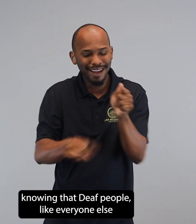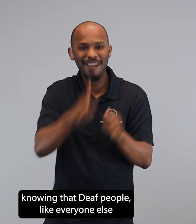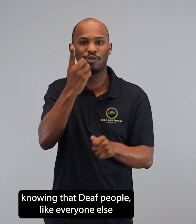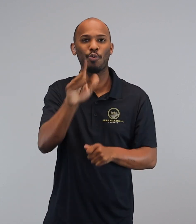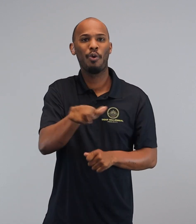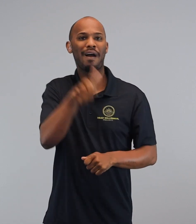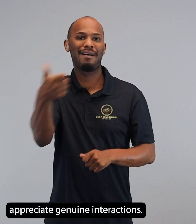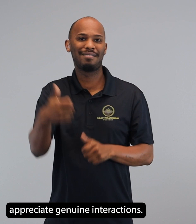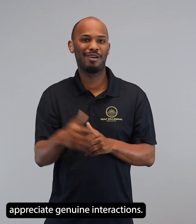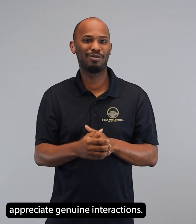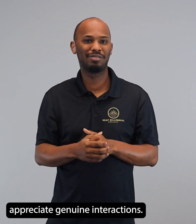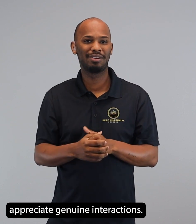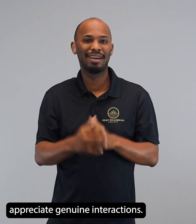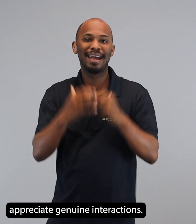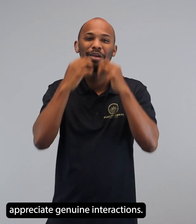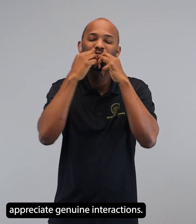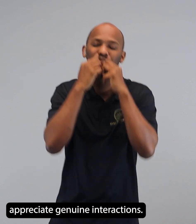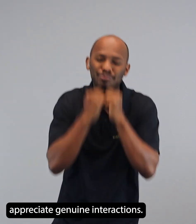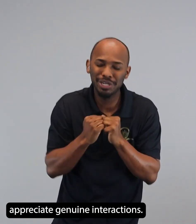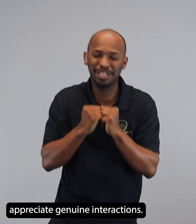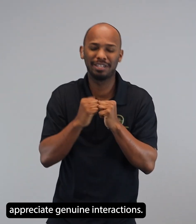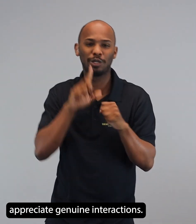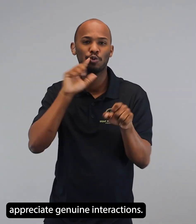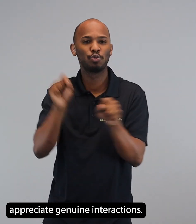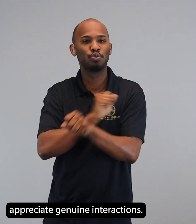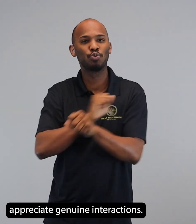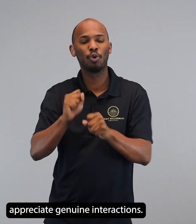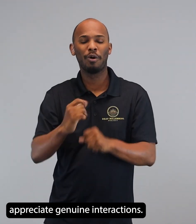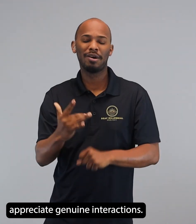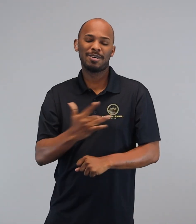else, appreciate genuine interaction.